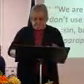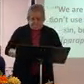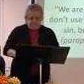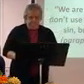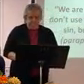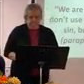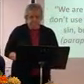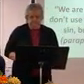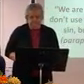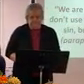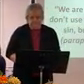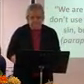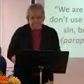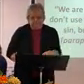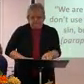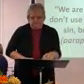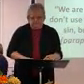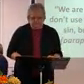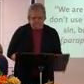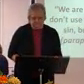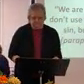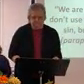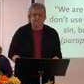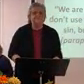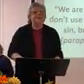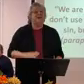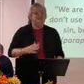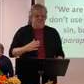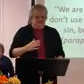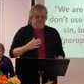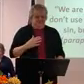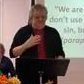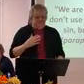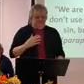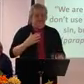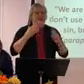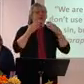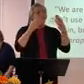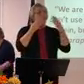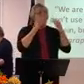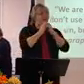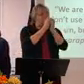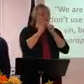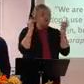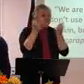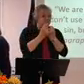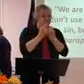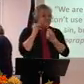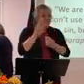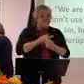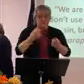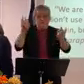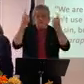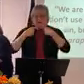Worship team, again, welcome. So glad that you could come and to worship together.